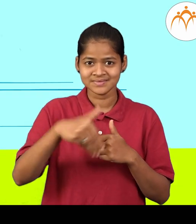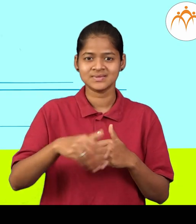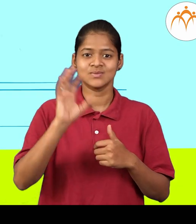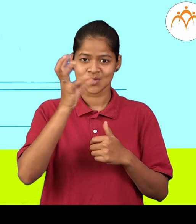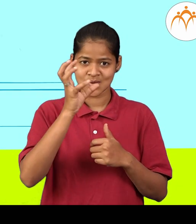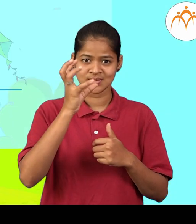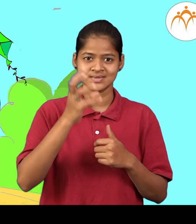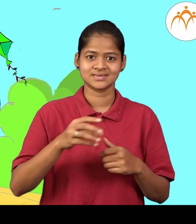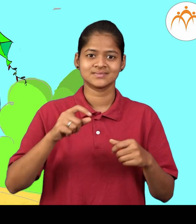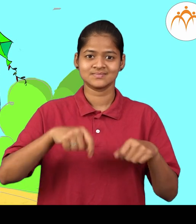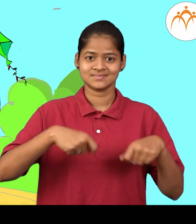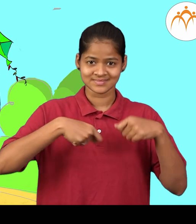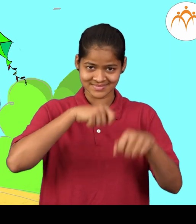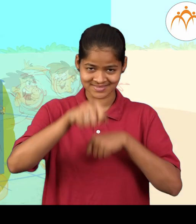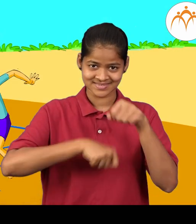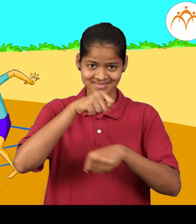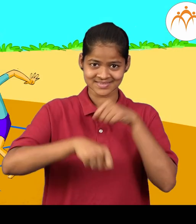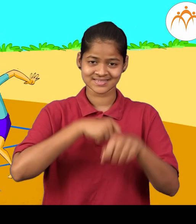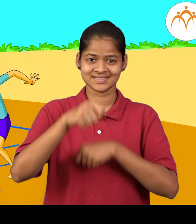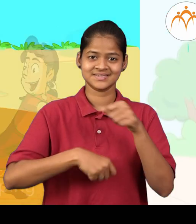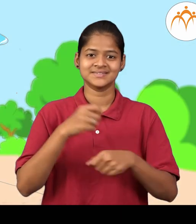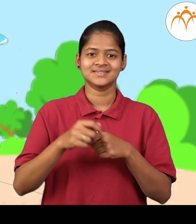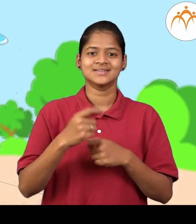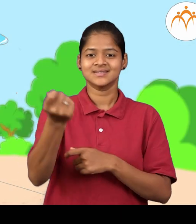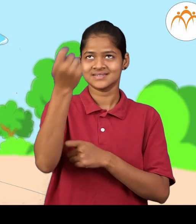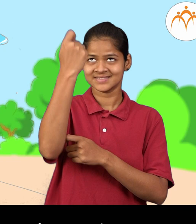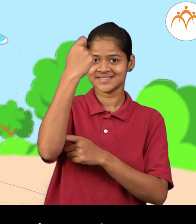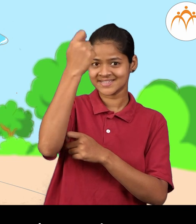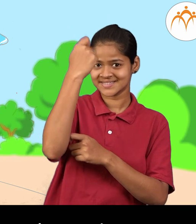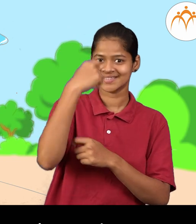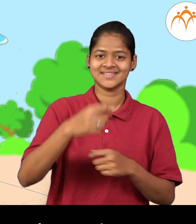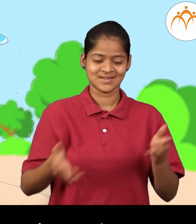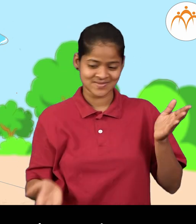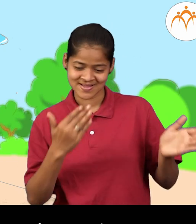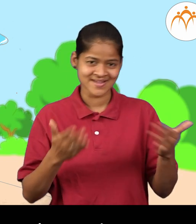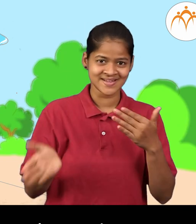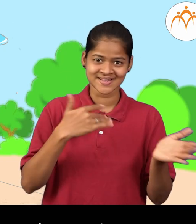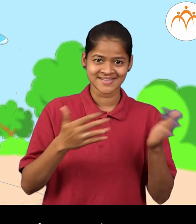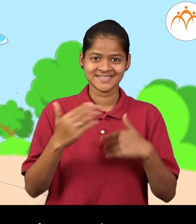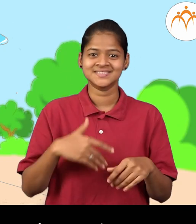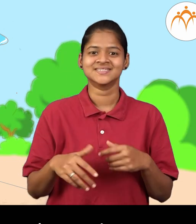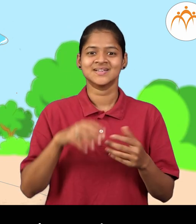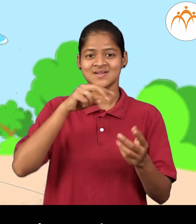cycle, kite, khokho, hopping? Let's read these words again.